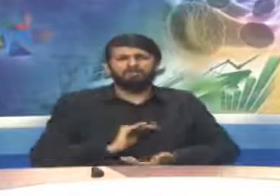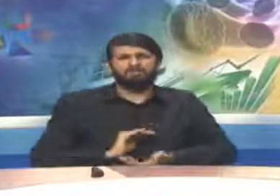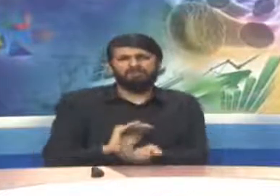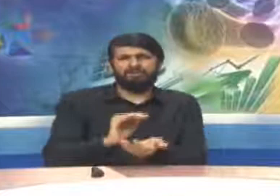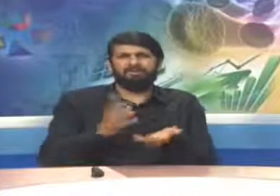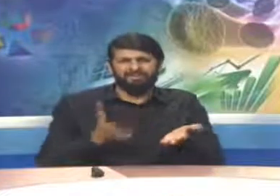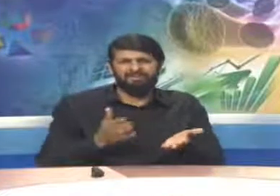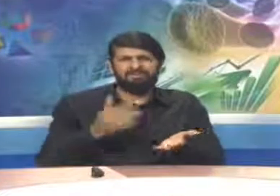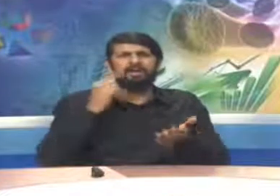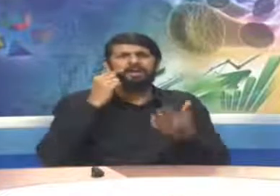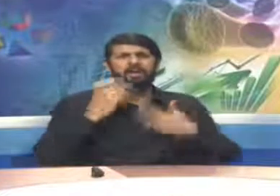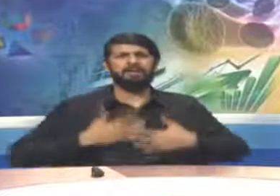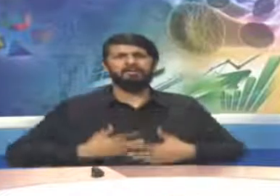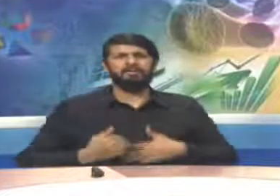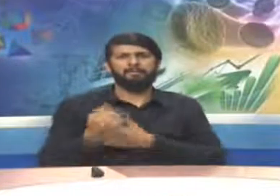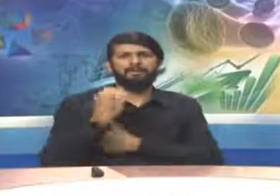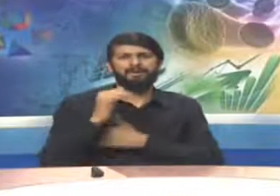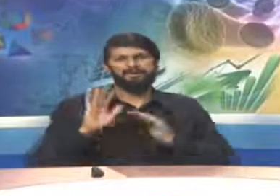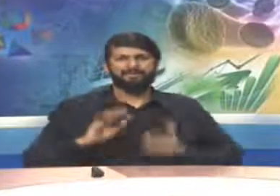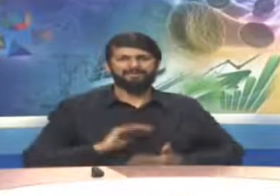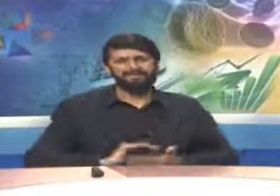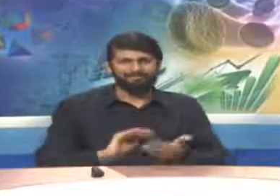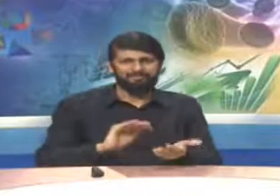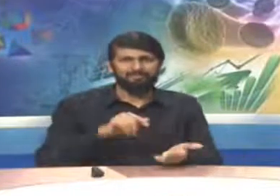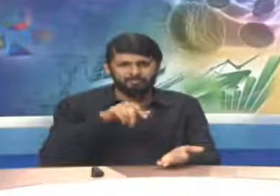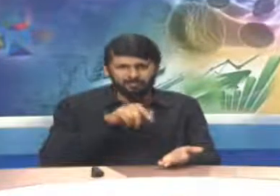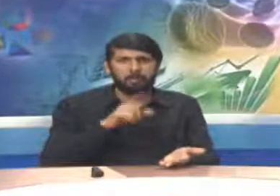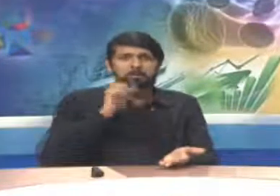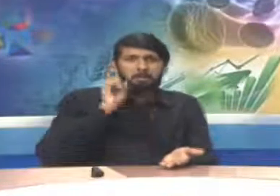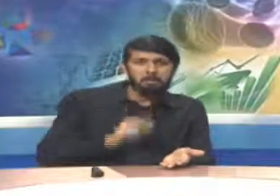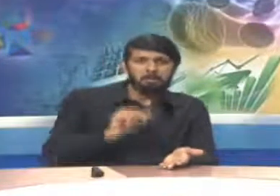not as Hindu or Muslim. We were